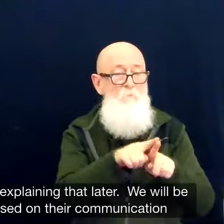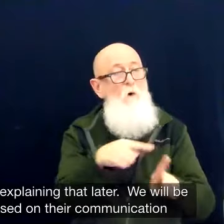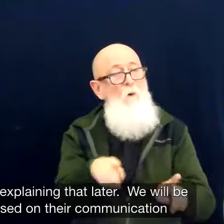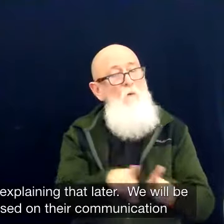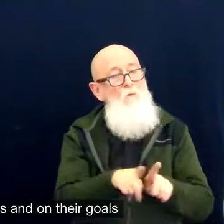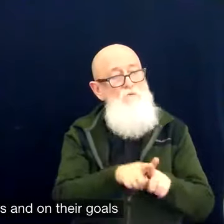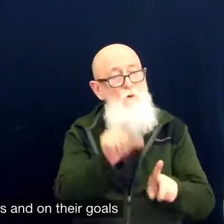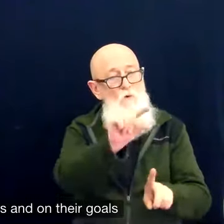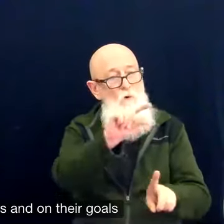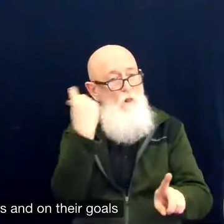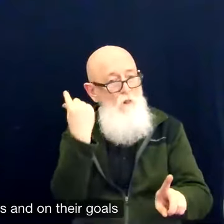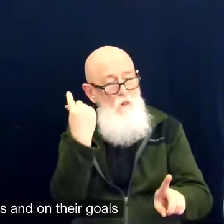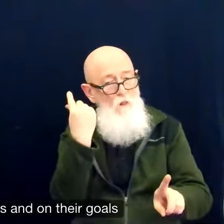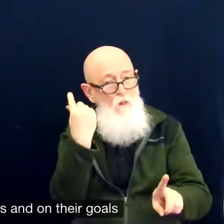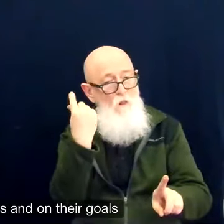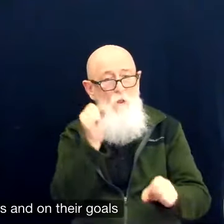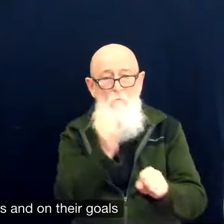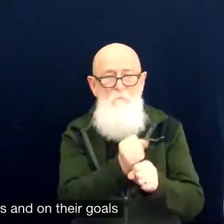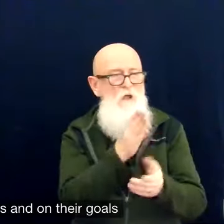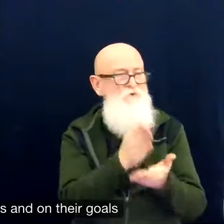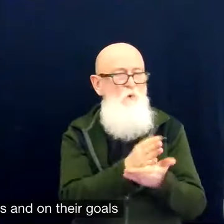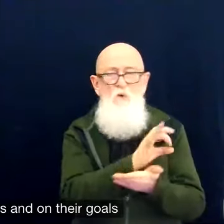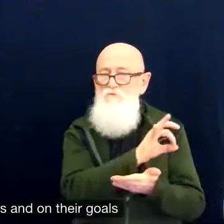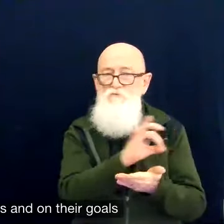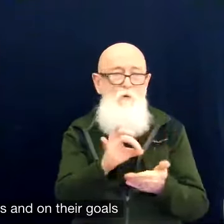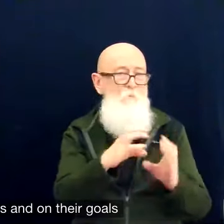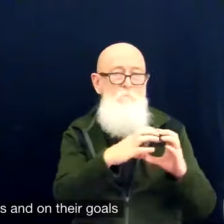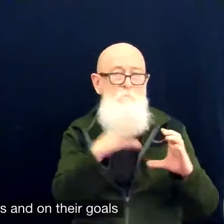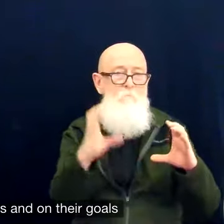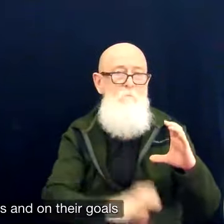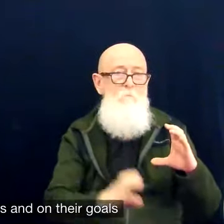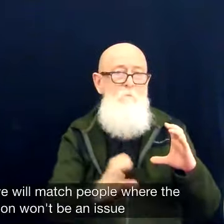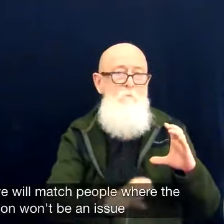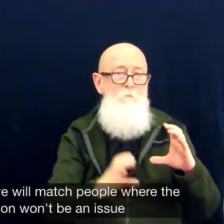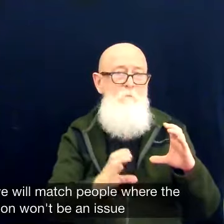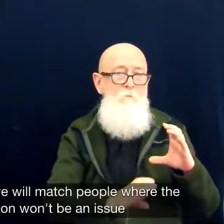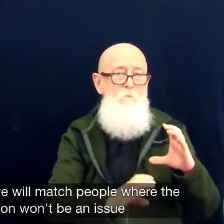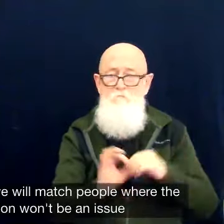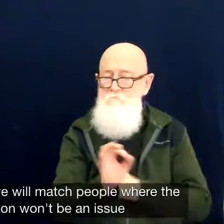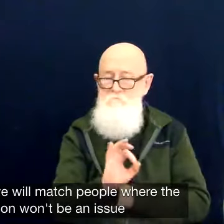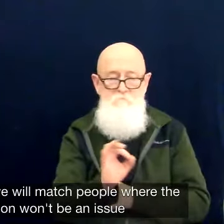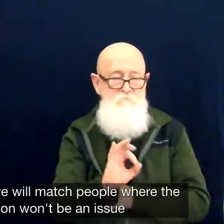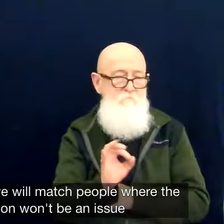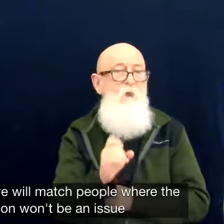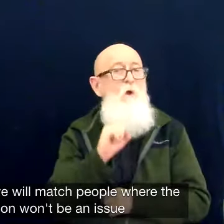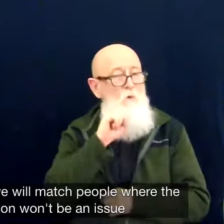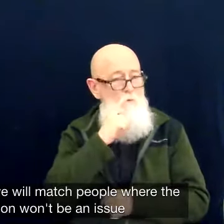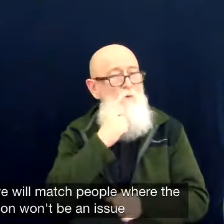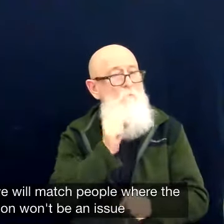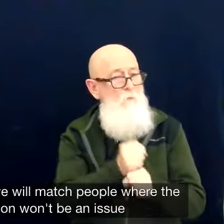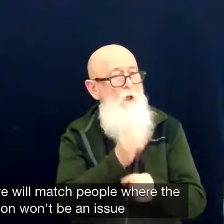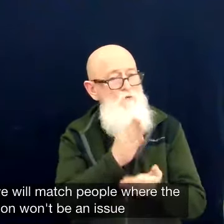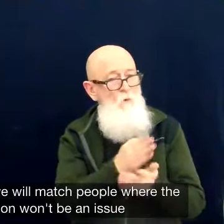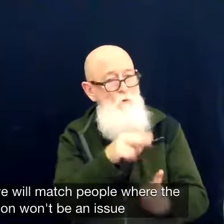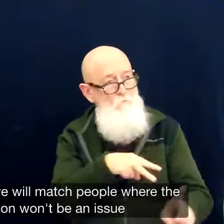match people where the communication won't be an issue, and also make sure that the mentor has the experience